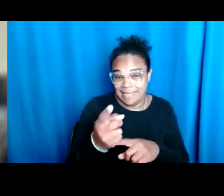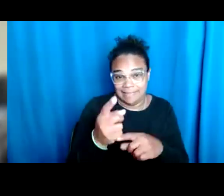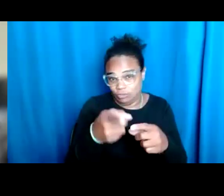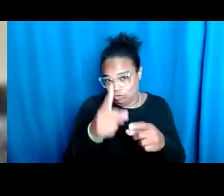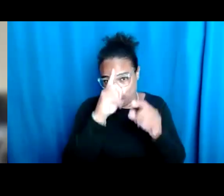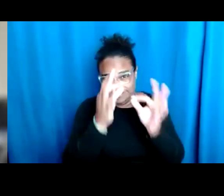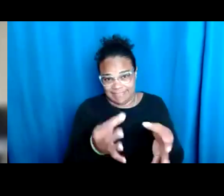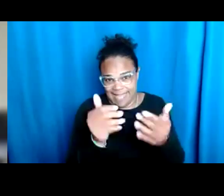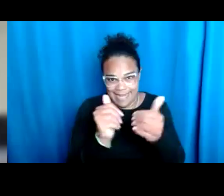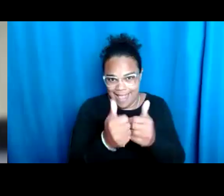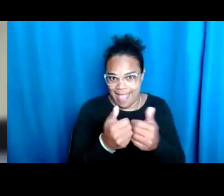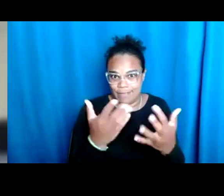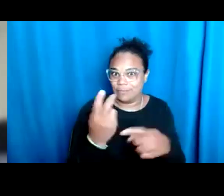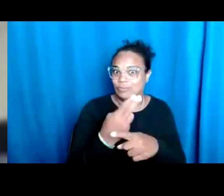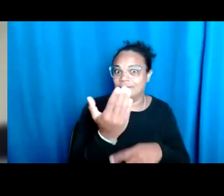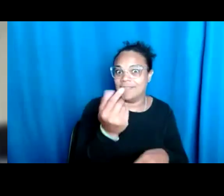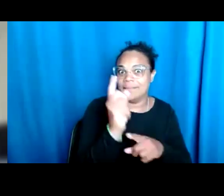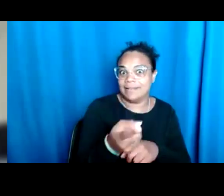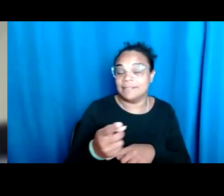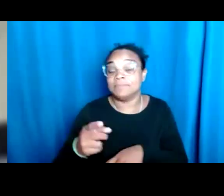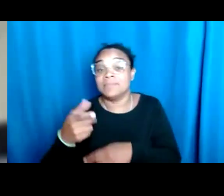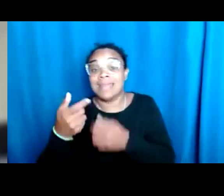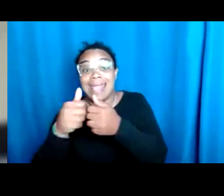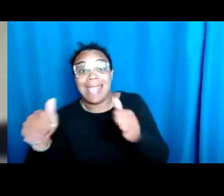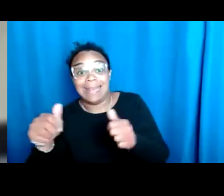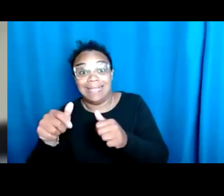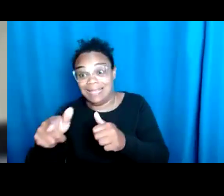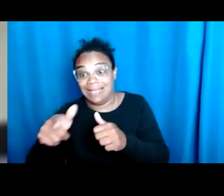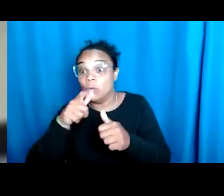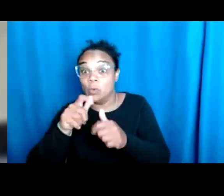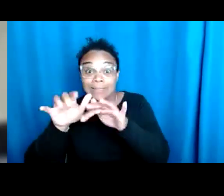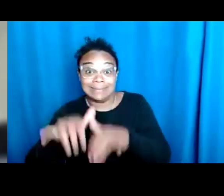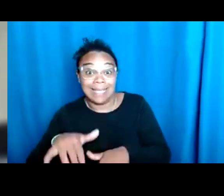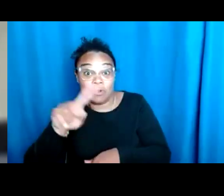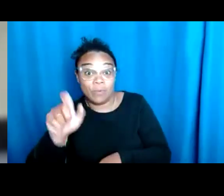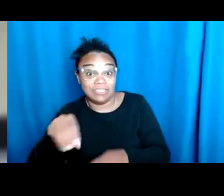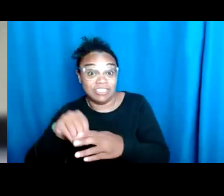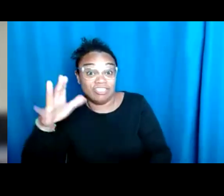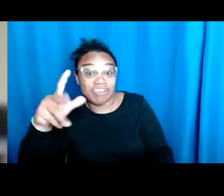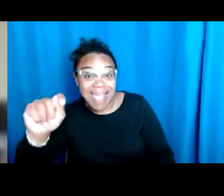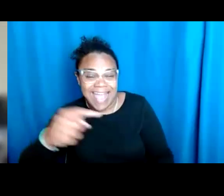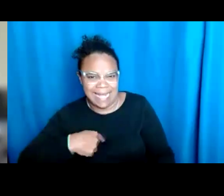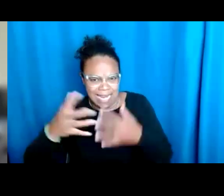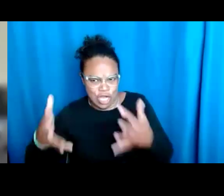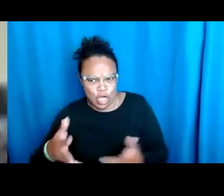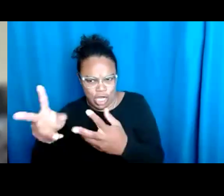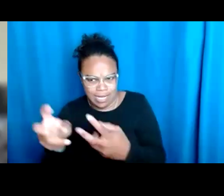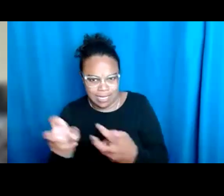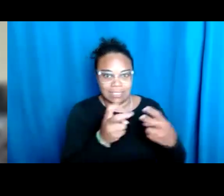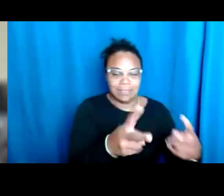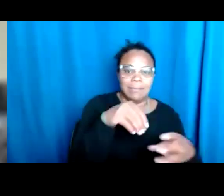who put a question in the chat to copy it into the Q&A box so that they're waiting there for you, nice and easy to